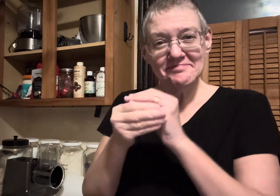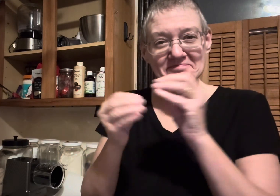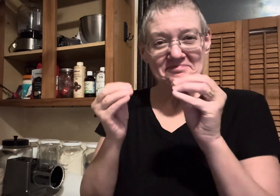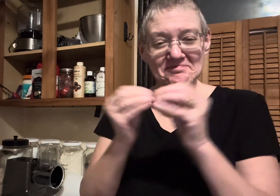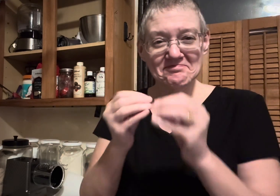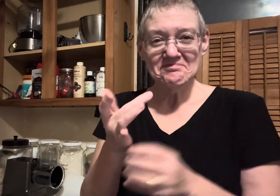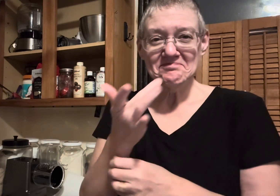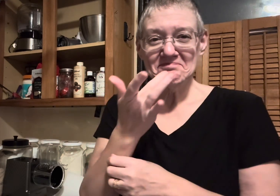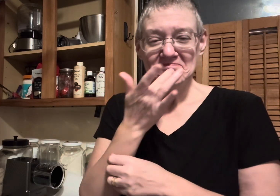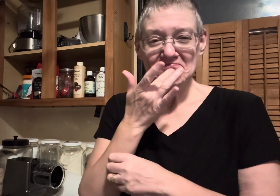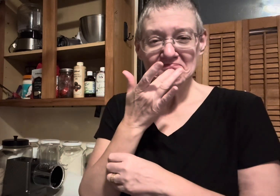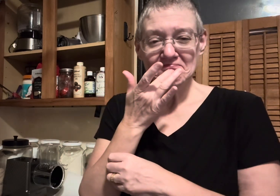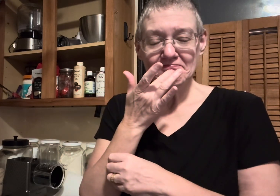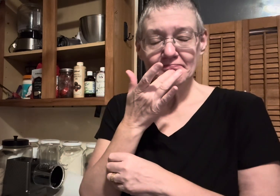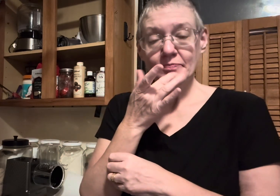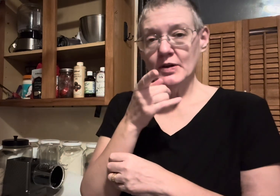you can use less.